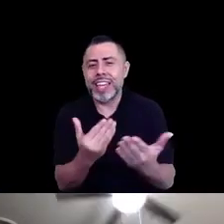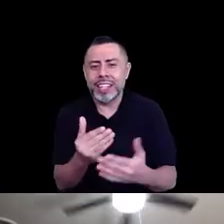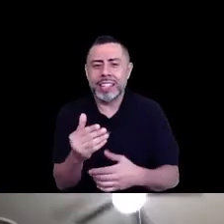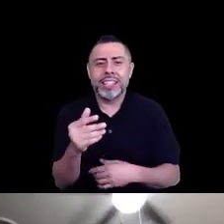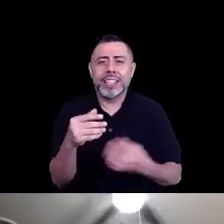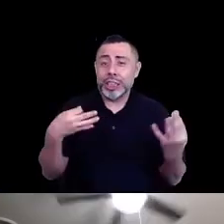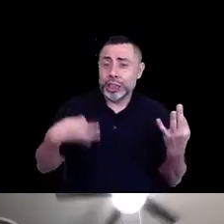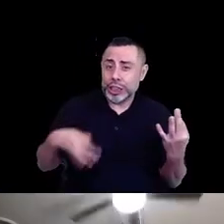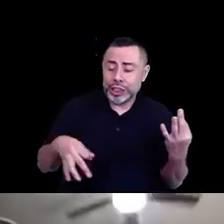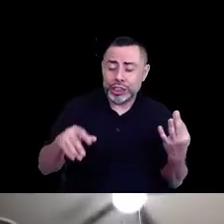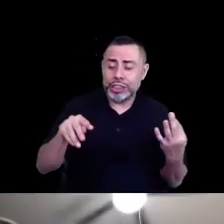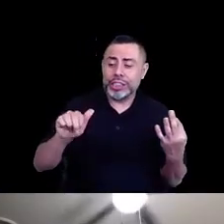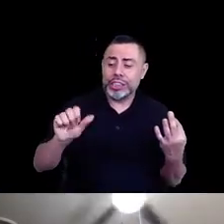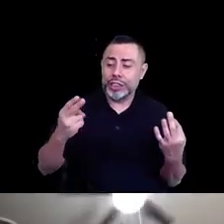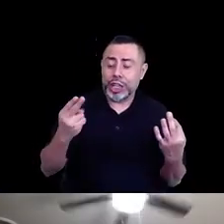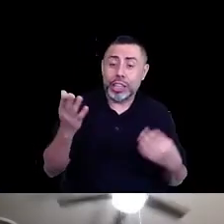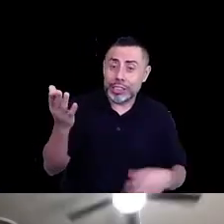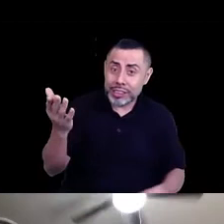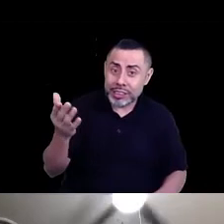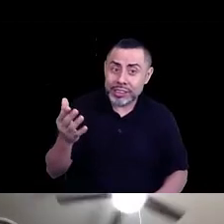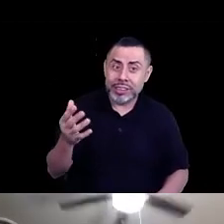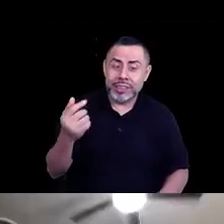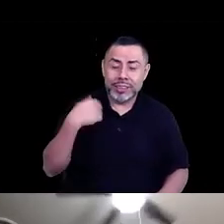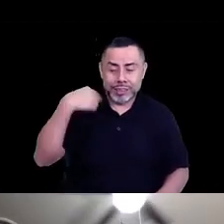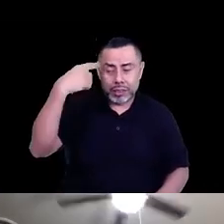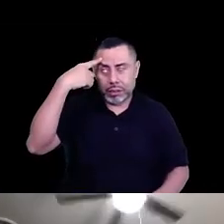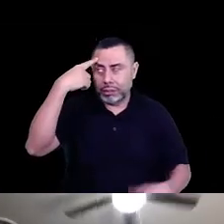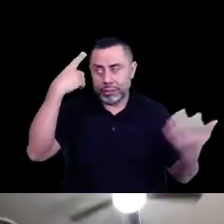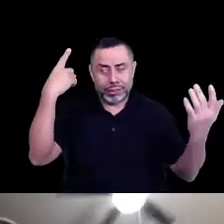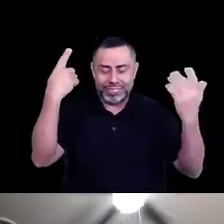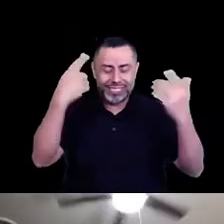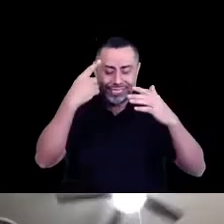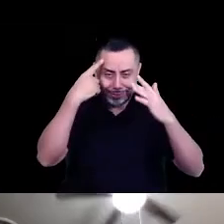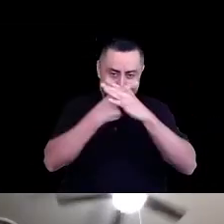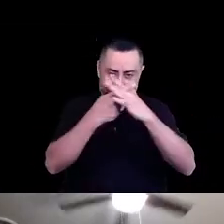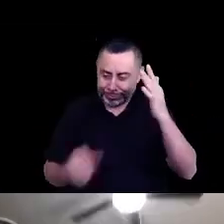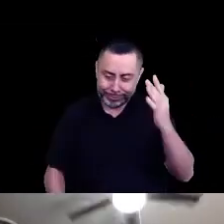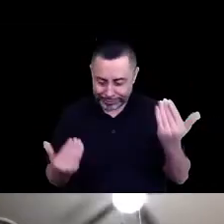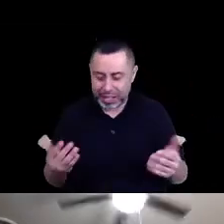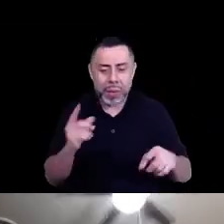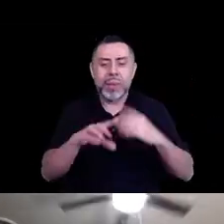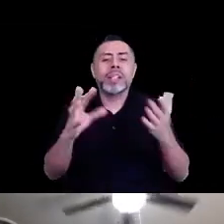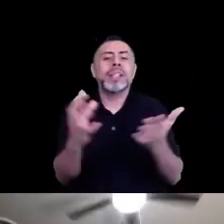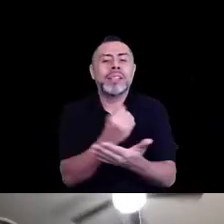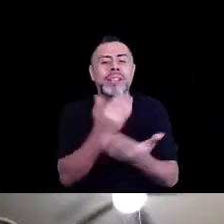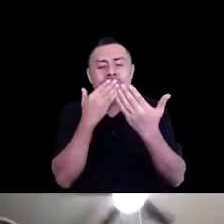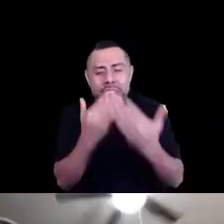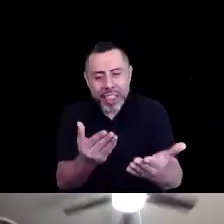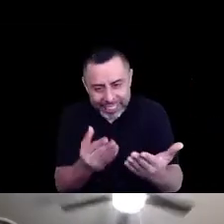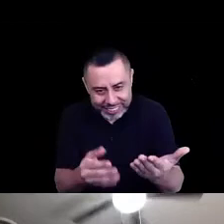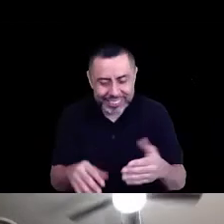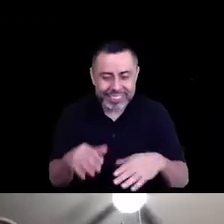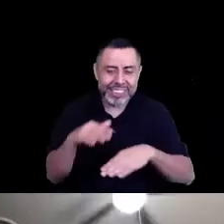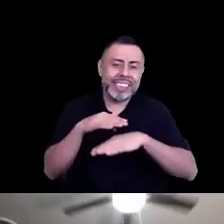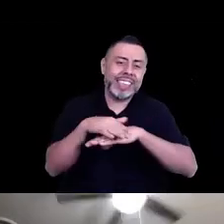Tosh and I'm having a brain fart right now. But I want to thank Indigenous